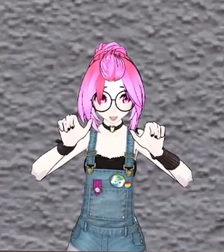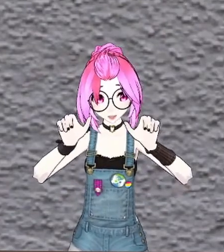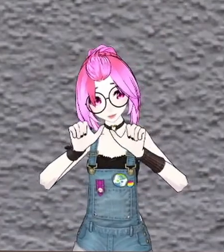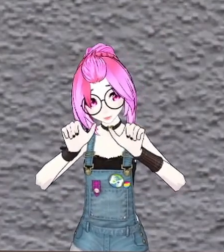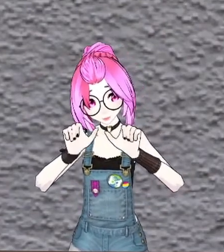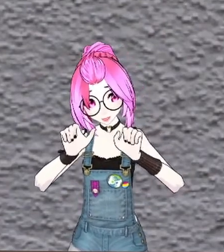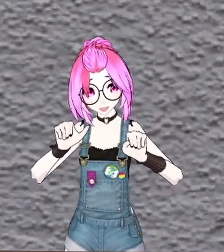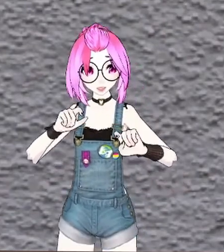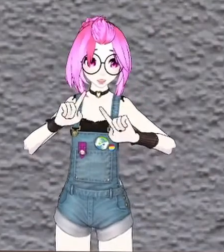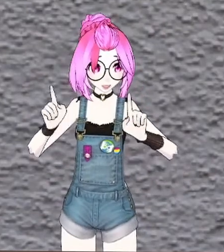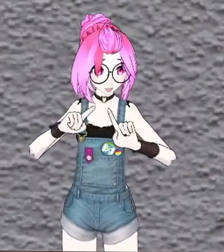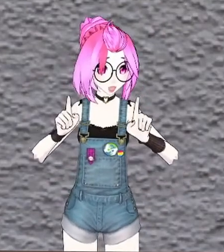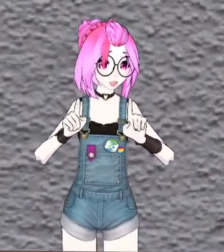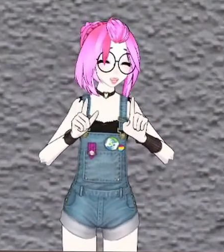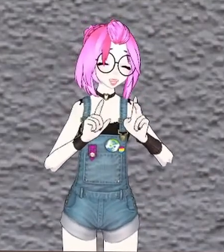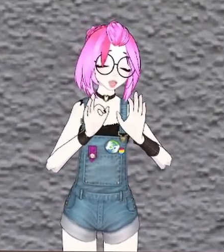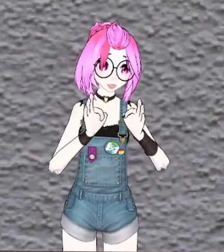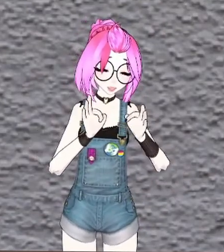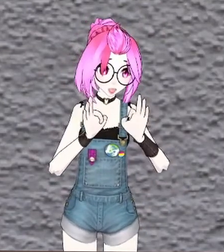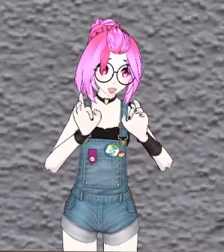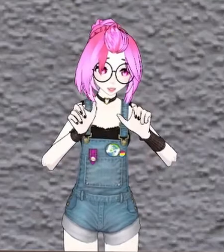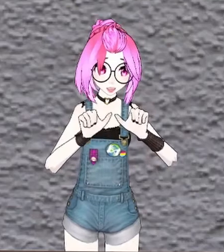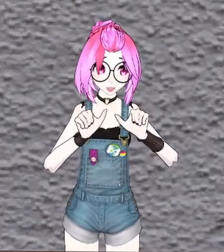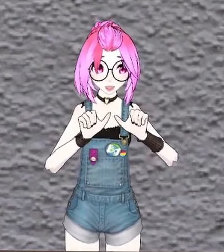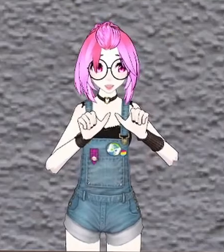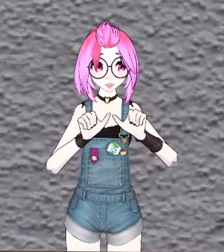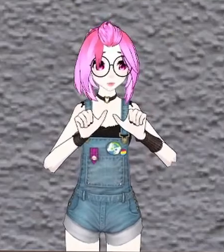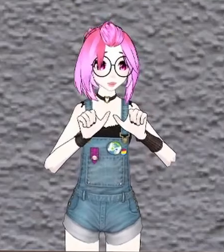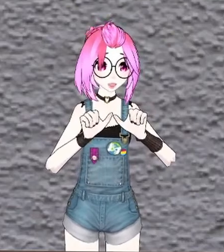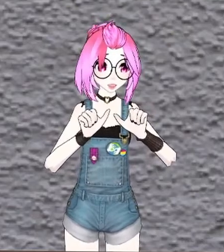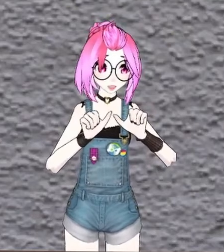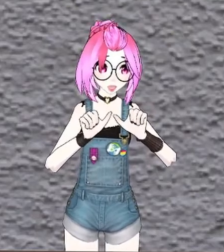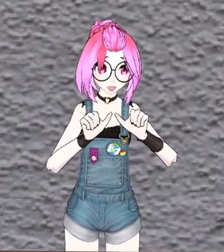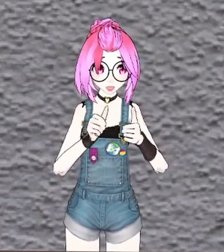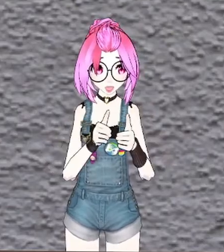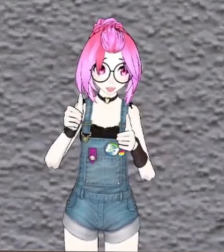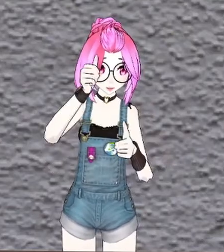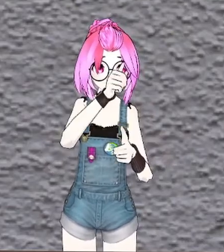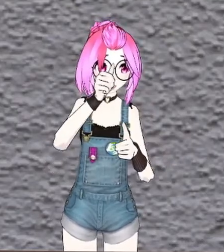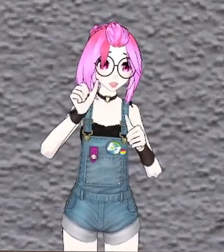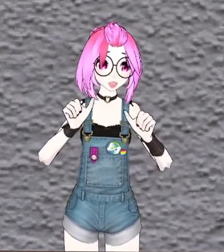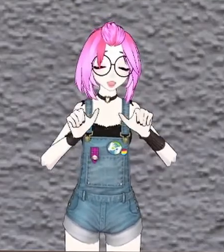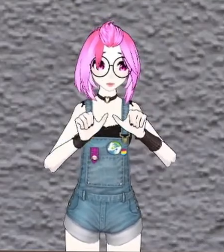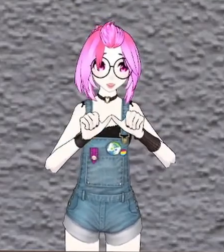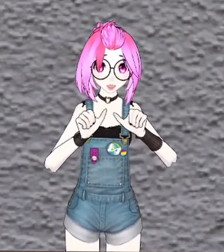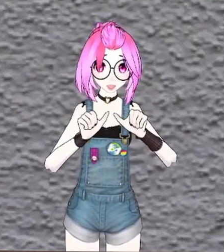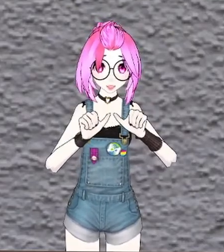I've also seen this. There's a lot of different signs and there's a lot of different translations. But even this sign, or this sign, it basically just means